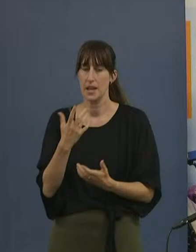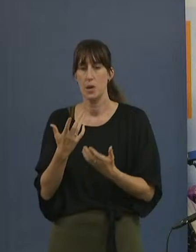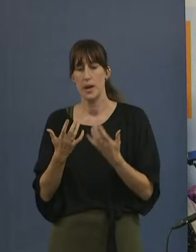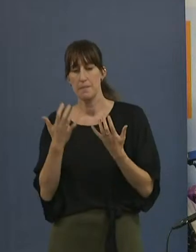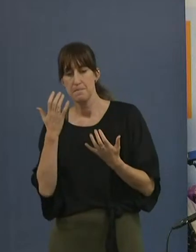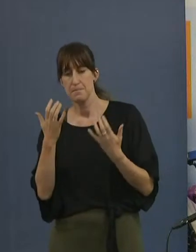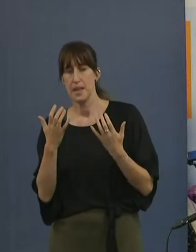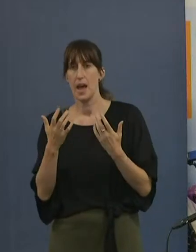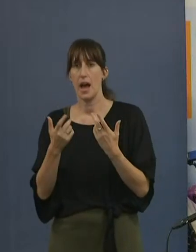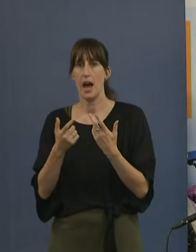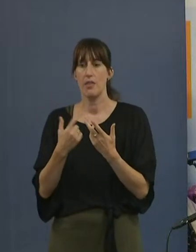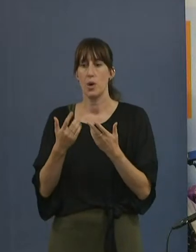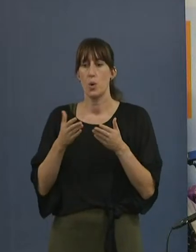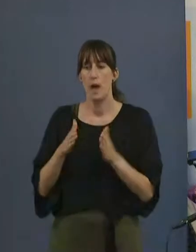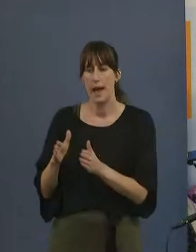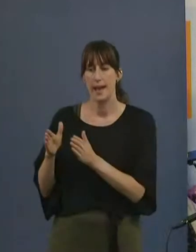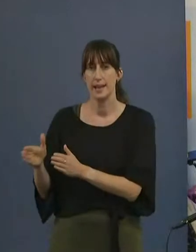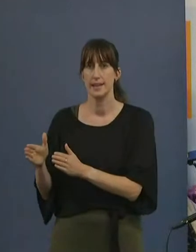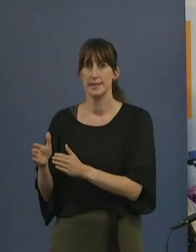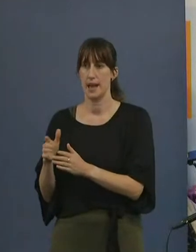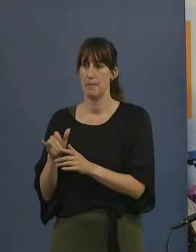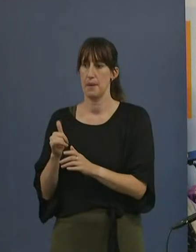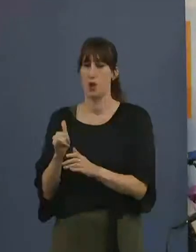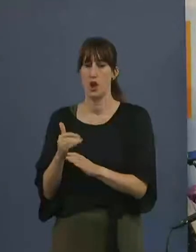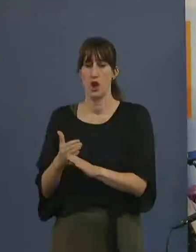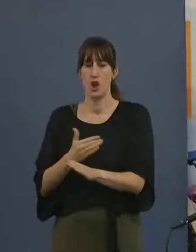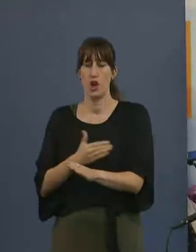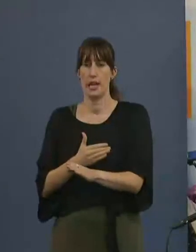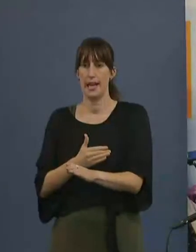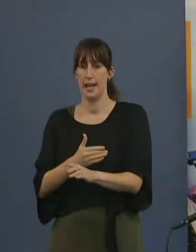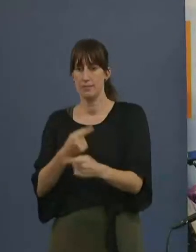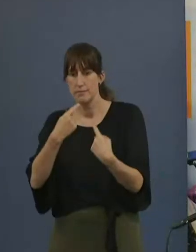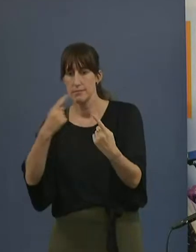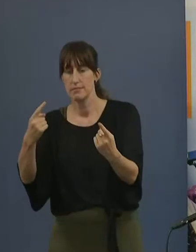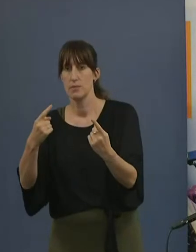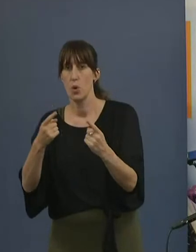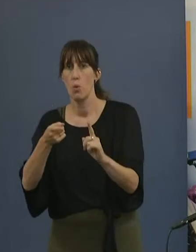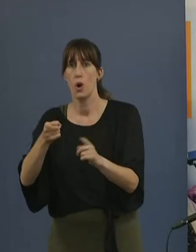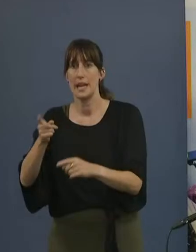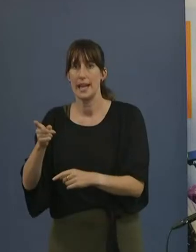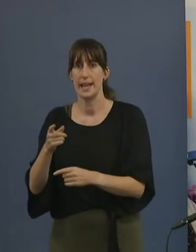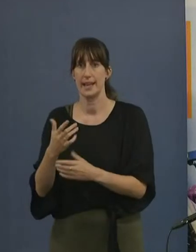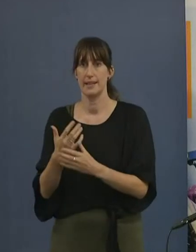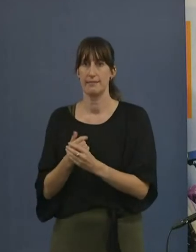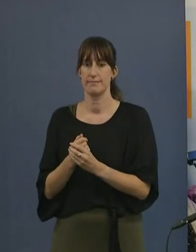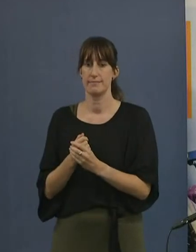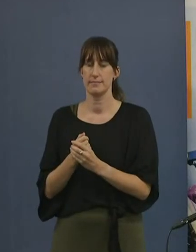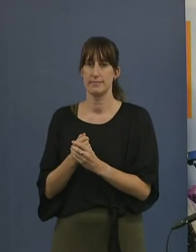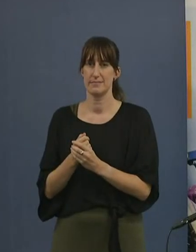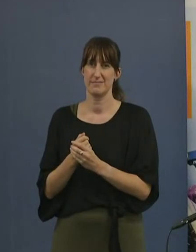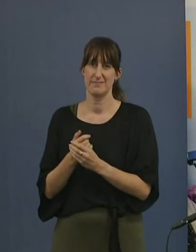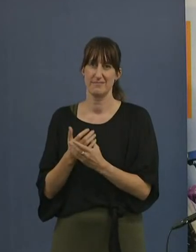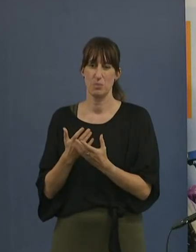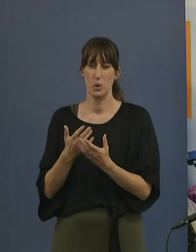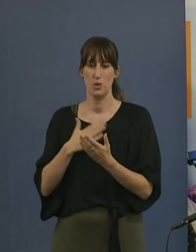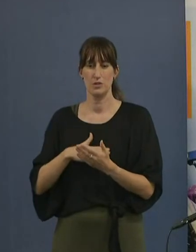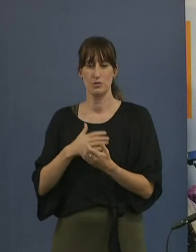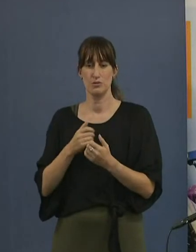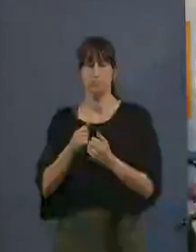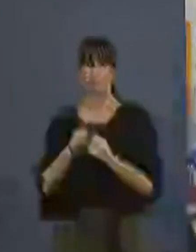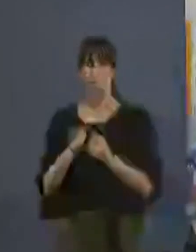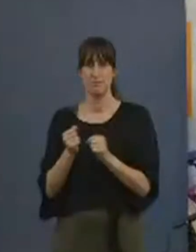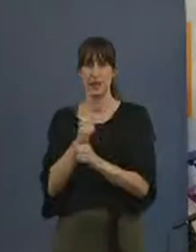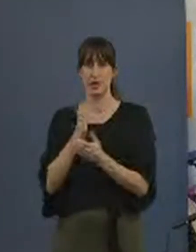have early warning systems to just make sure that we continue to make sure that the health of New Zealanders is as maximum as it can